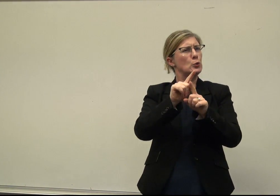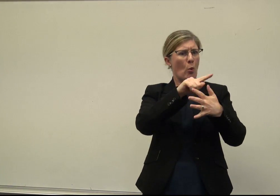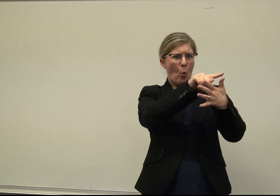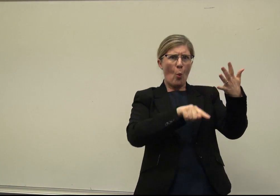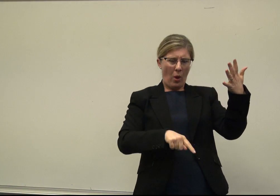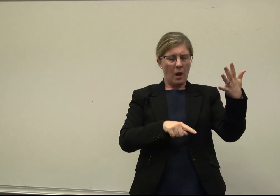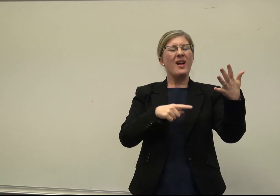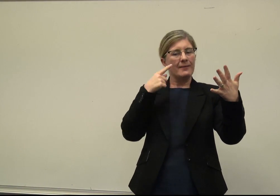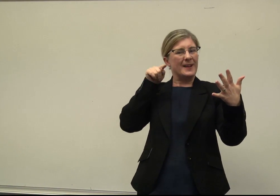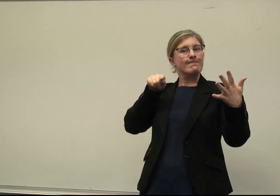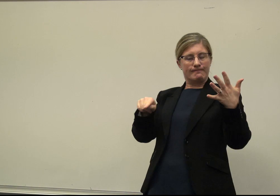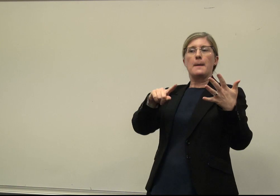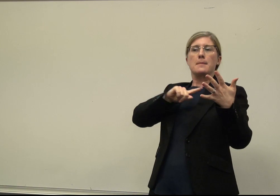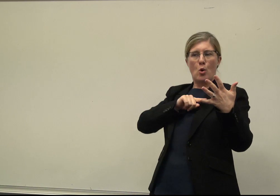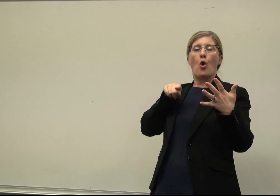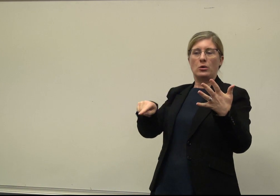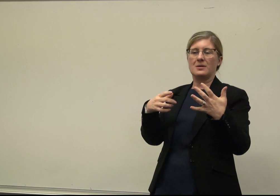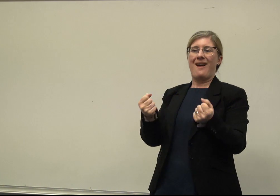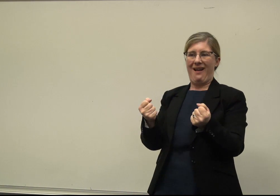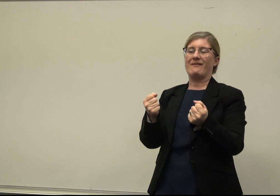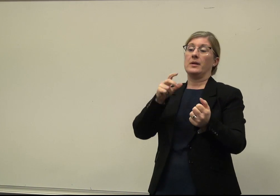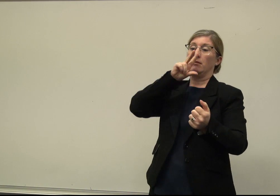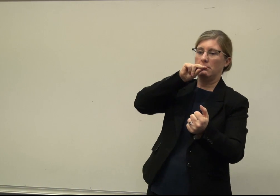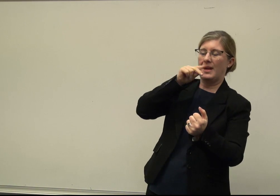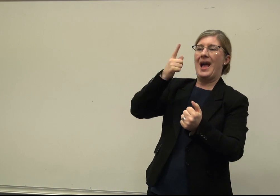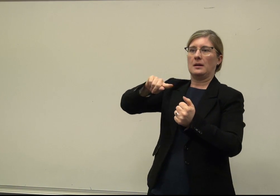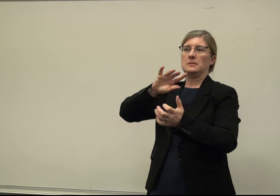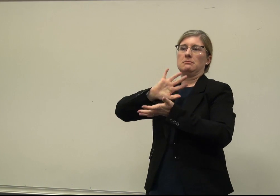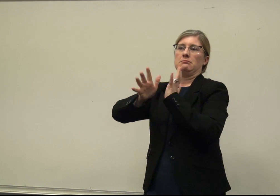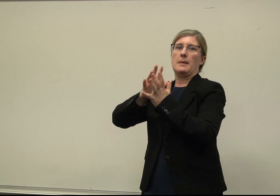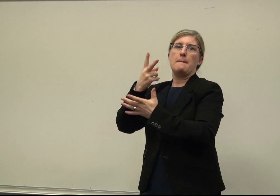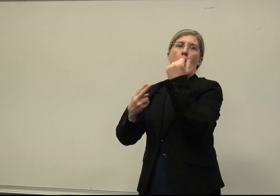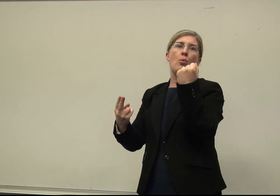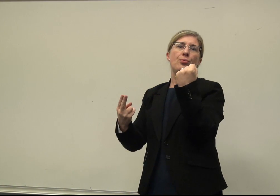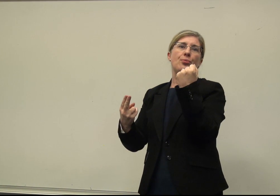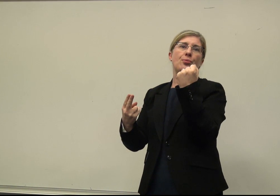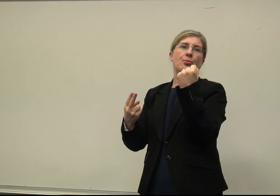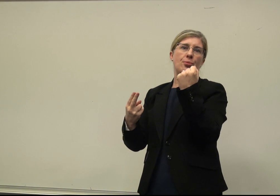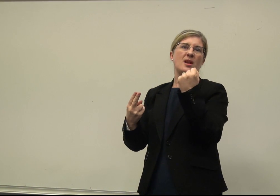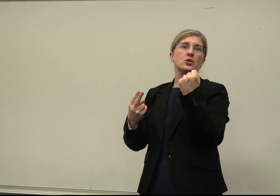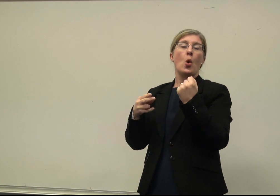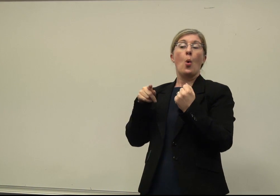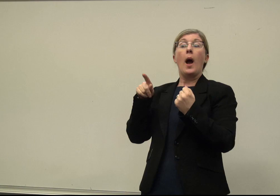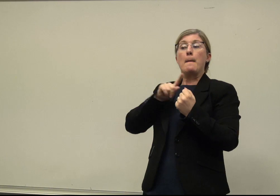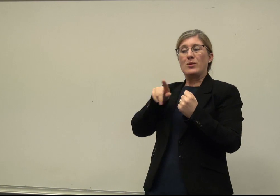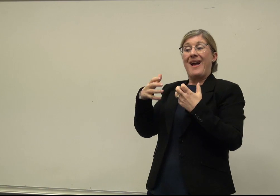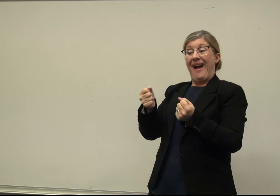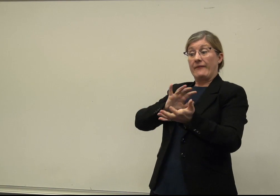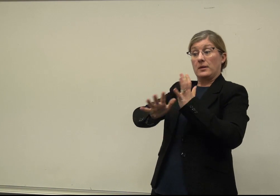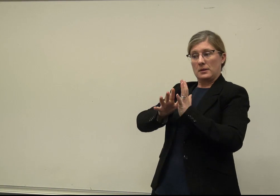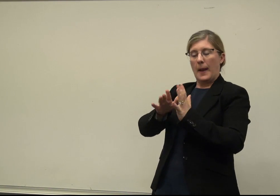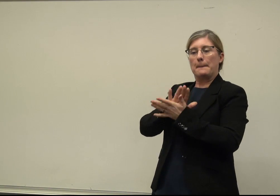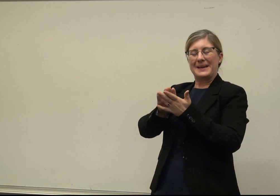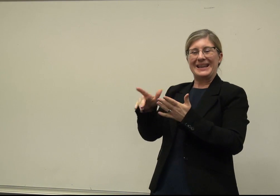to exposure and competence in a language that uses the visual spatial modality.